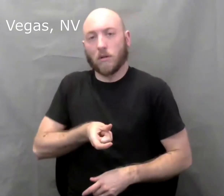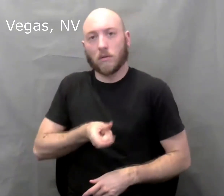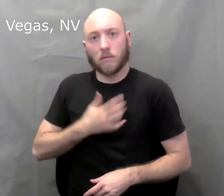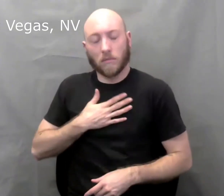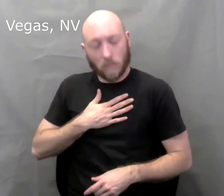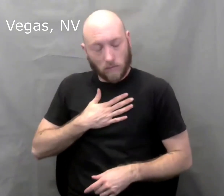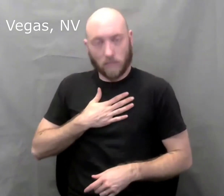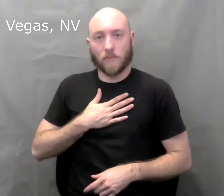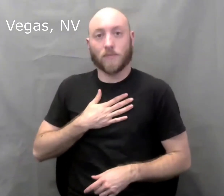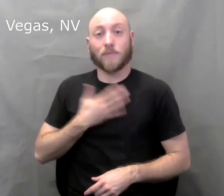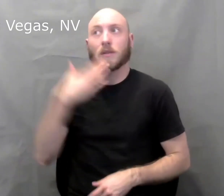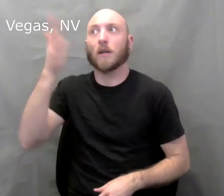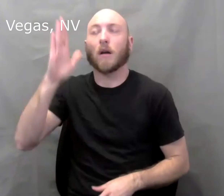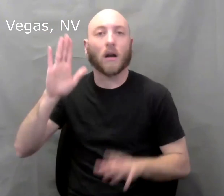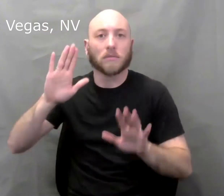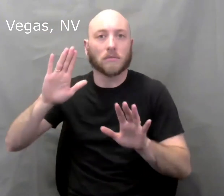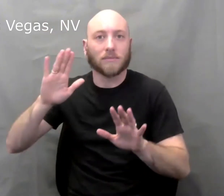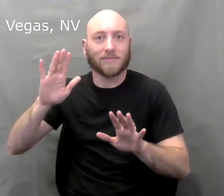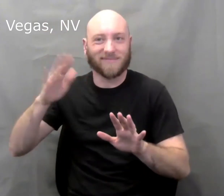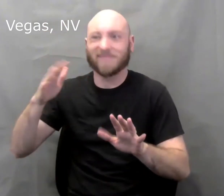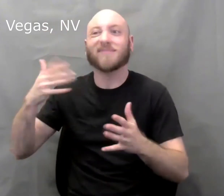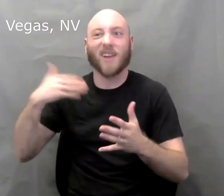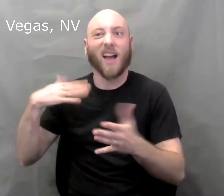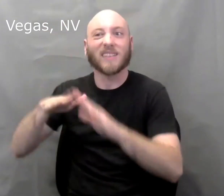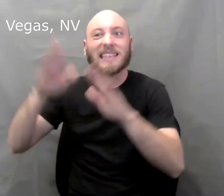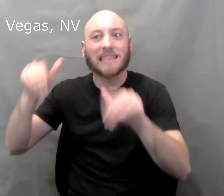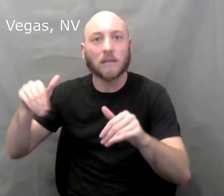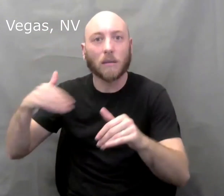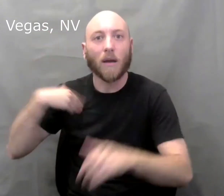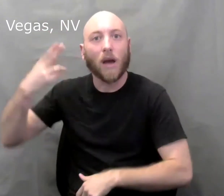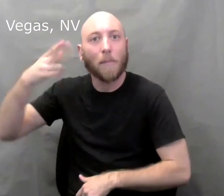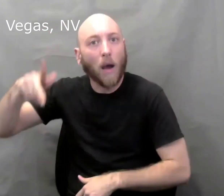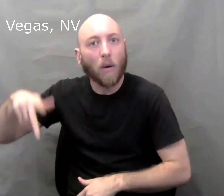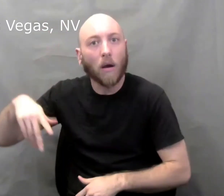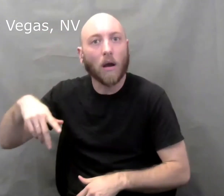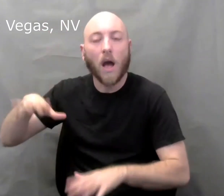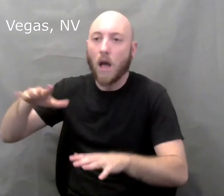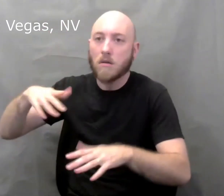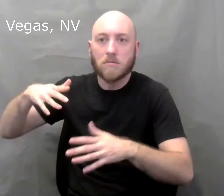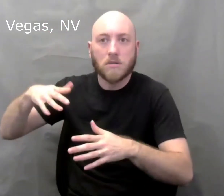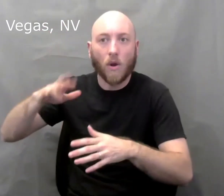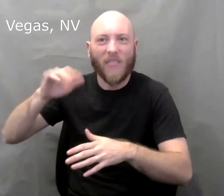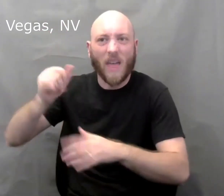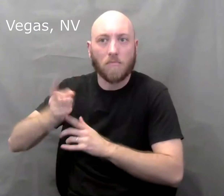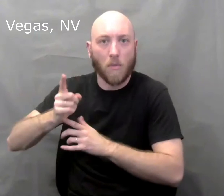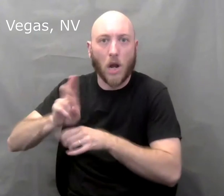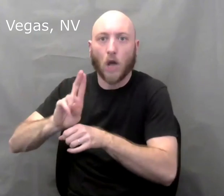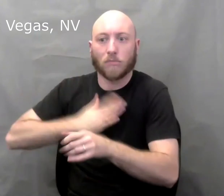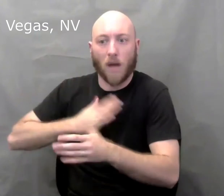thank God I didn't. Thank God I had a support system. Thank God I had a higher power that I could fall back on during that moment of